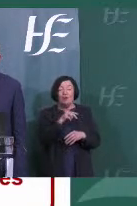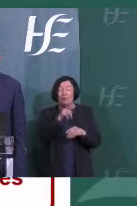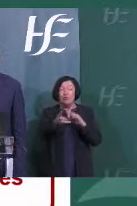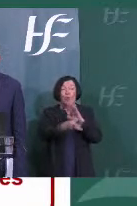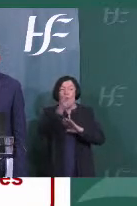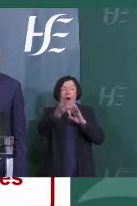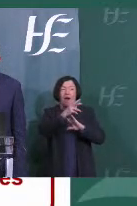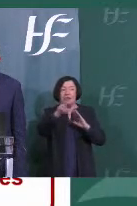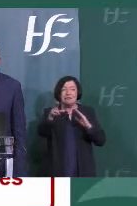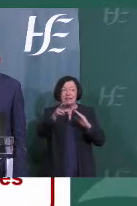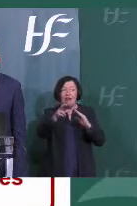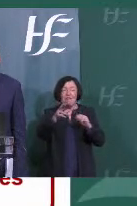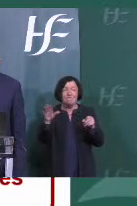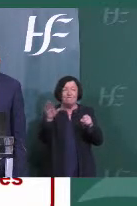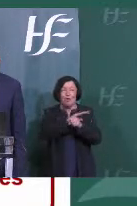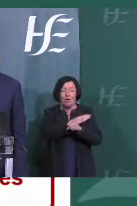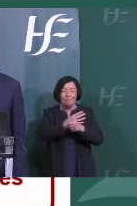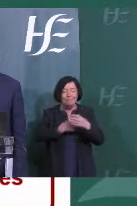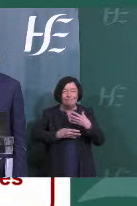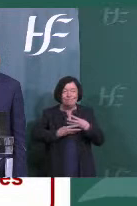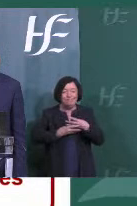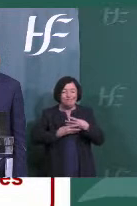is not completely.